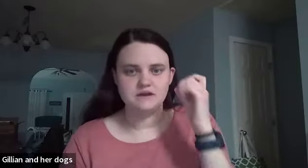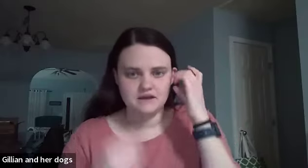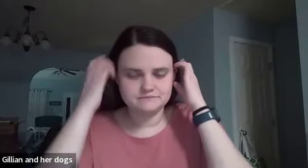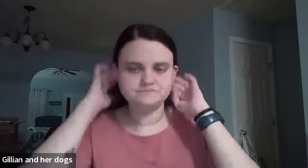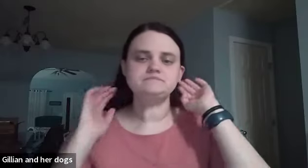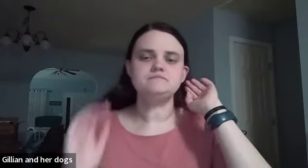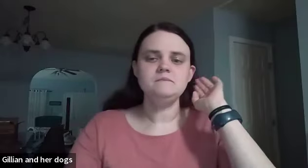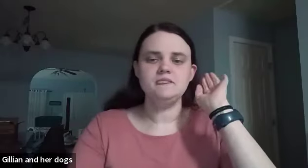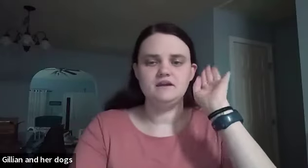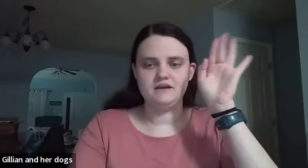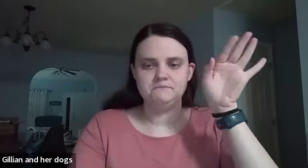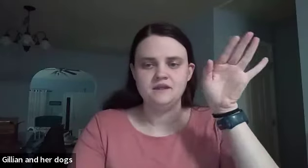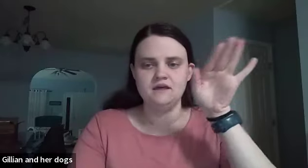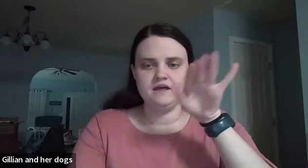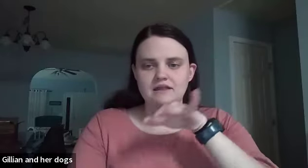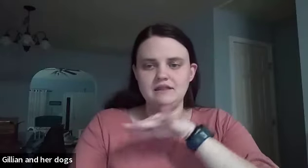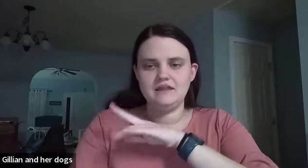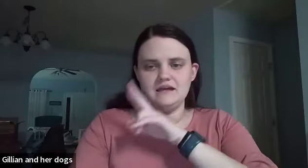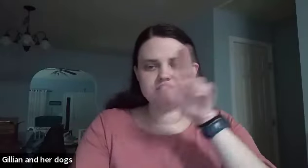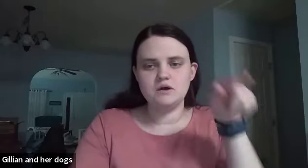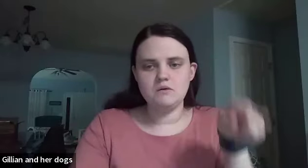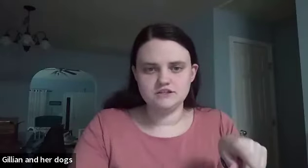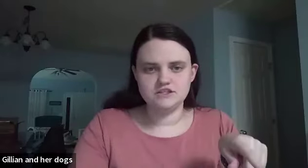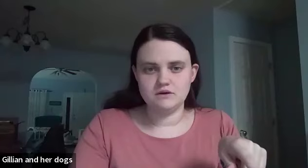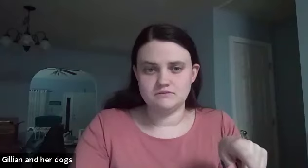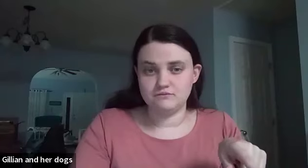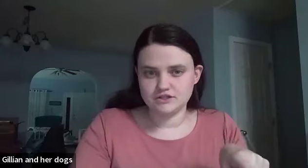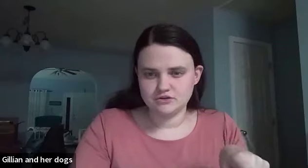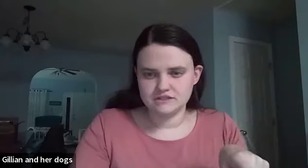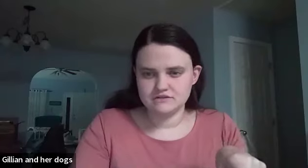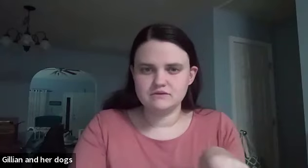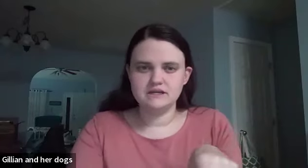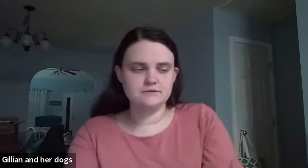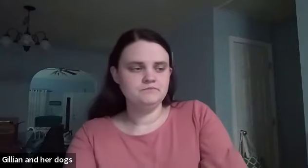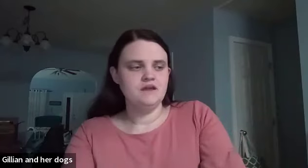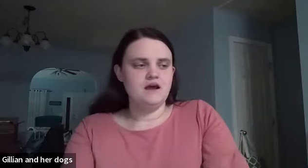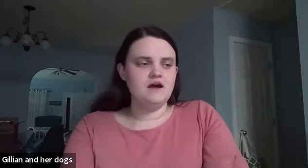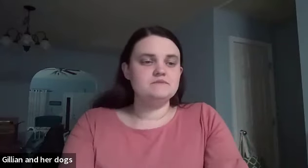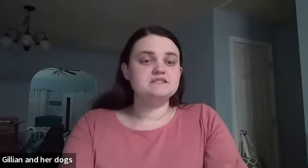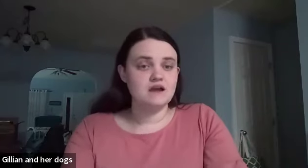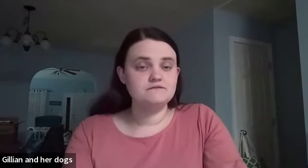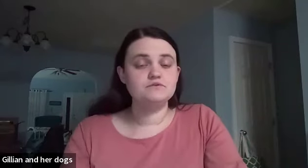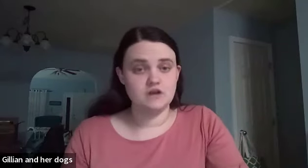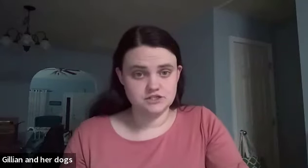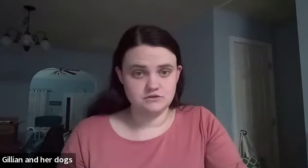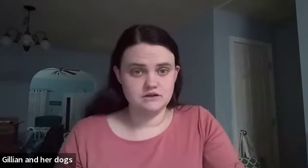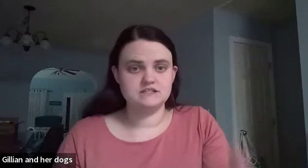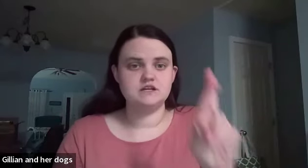Okay. All right. Let's go on to our restaurants right here. The sign for restaurant is going to